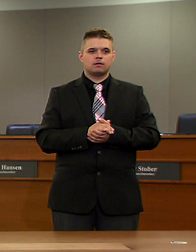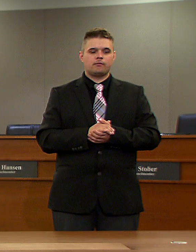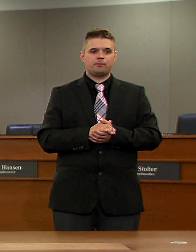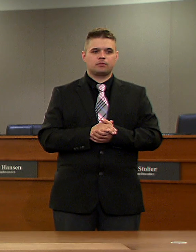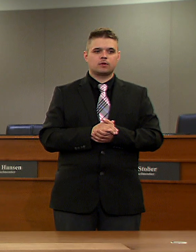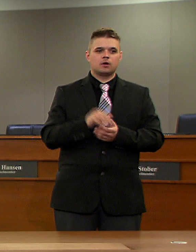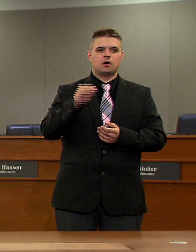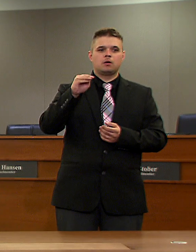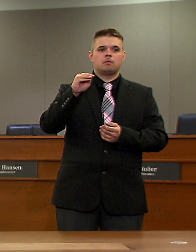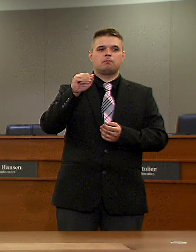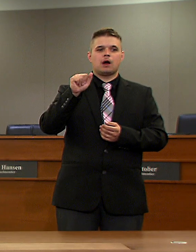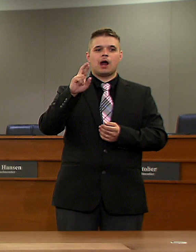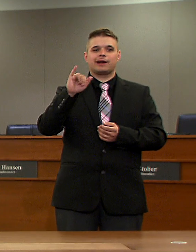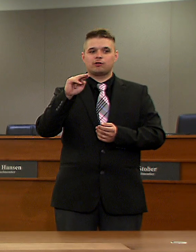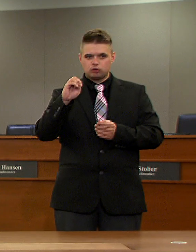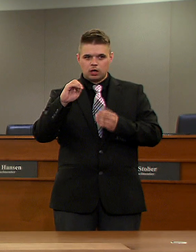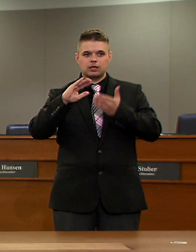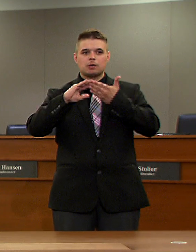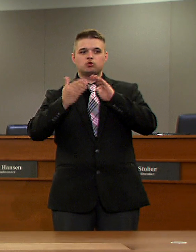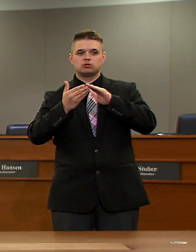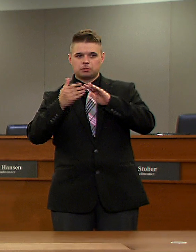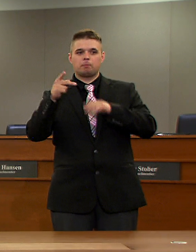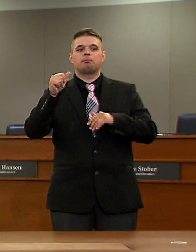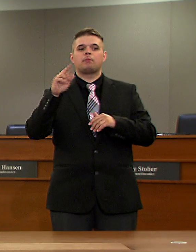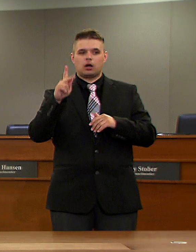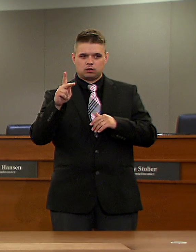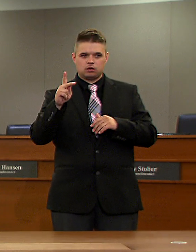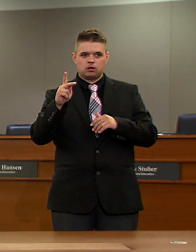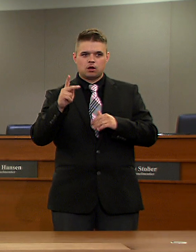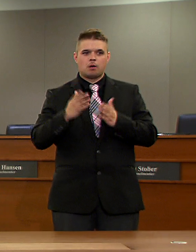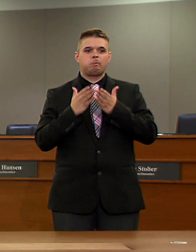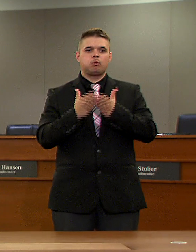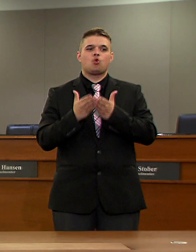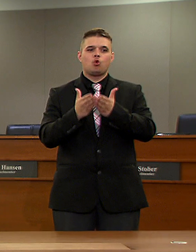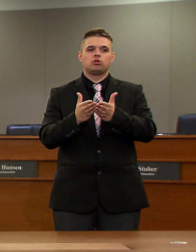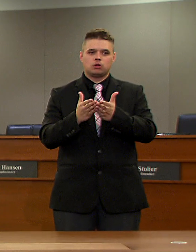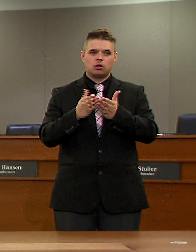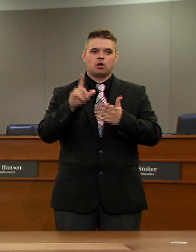Marine Community Park Boat Launch,